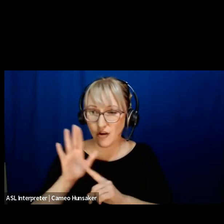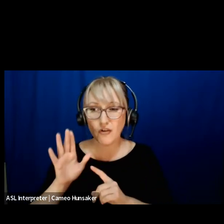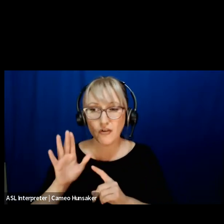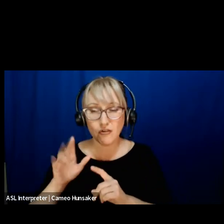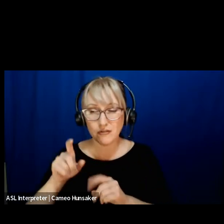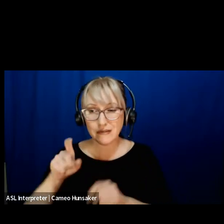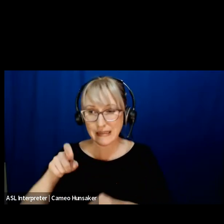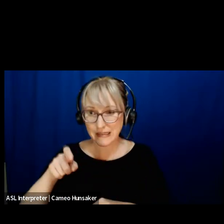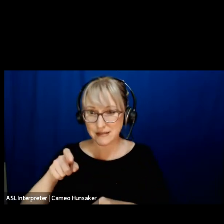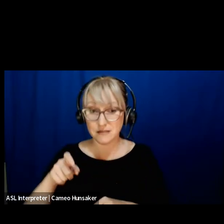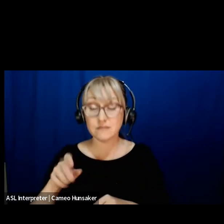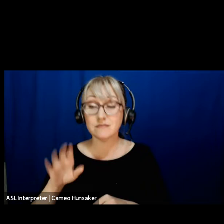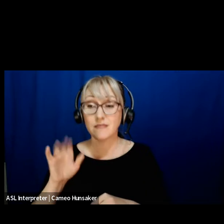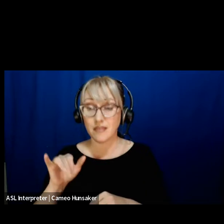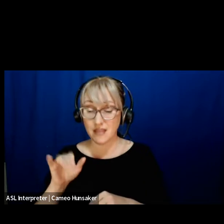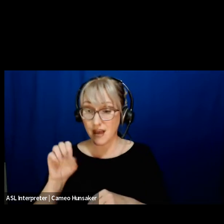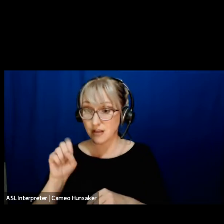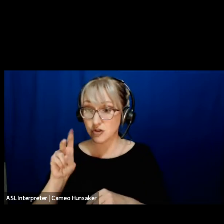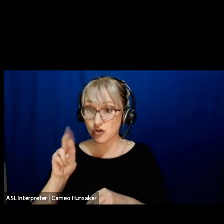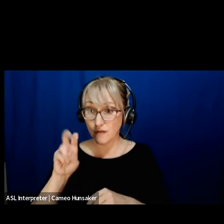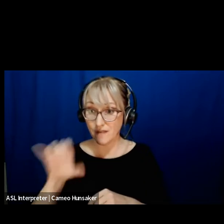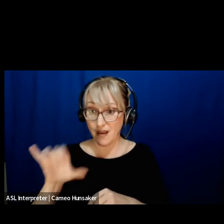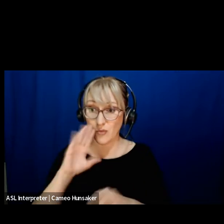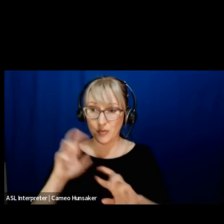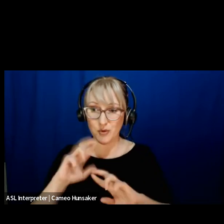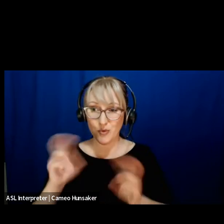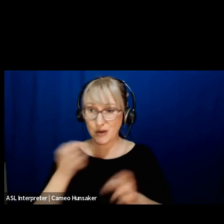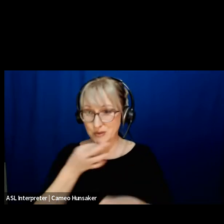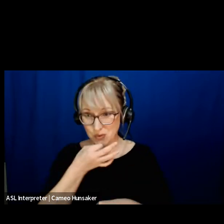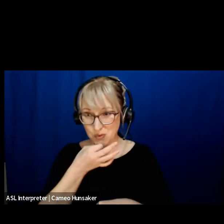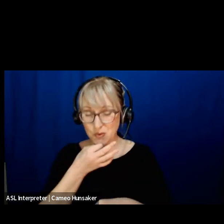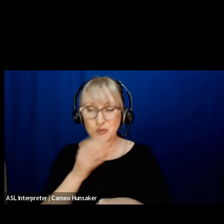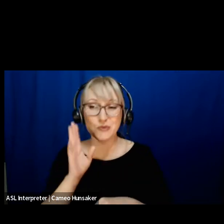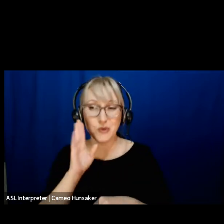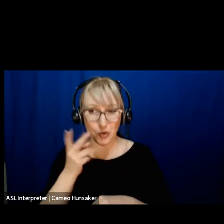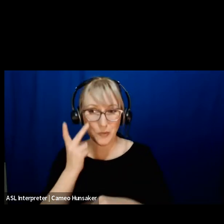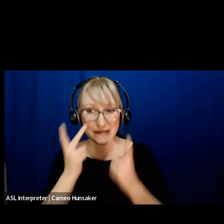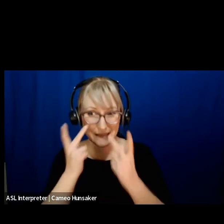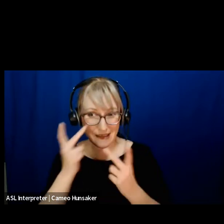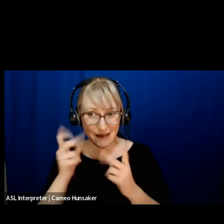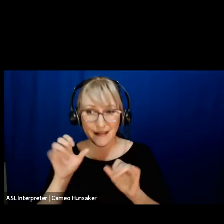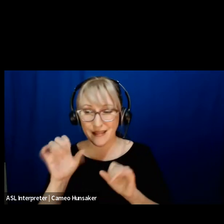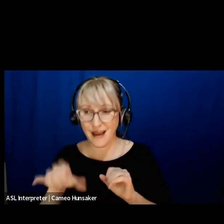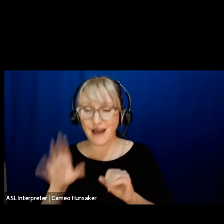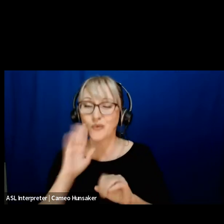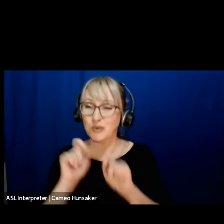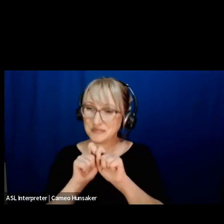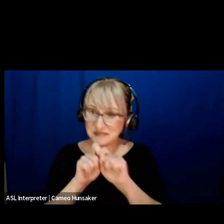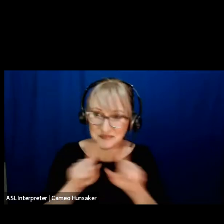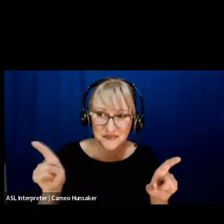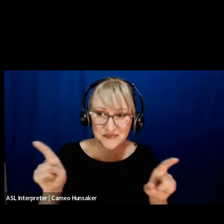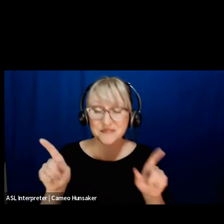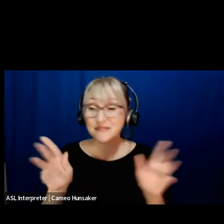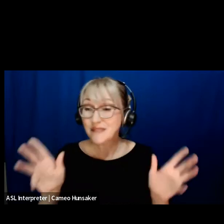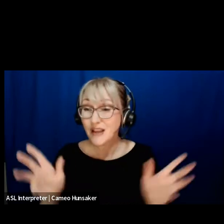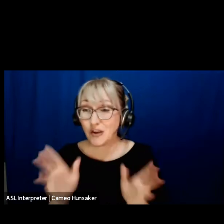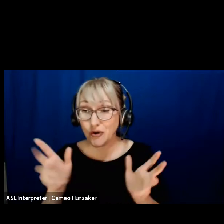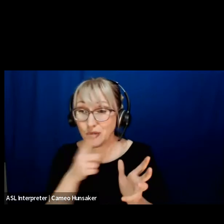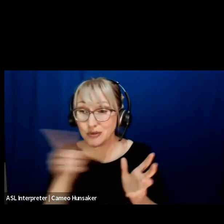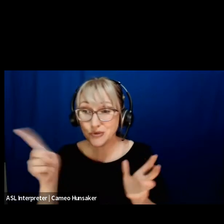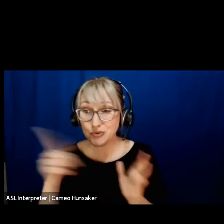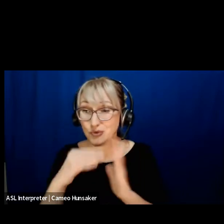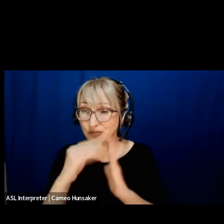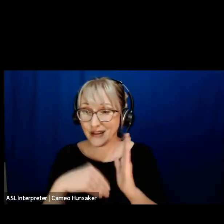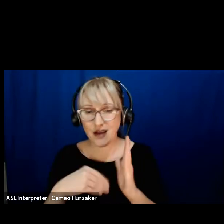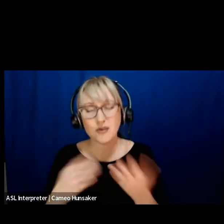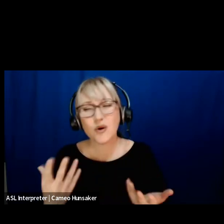that survey is going to come out pretty soon, and you'll be hearing about that, and we'll be sending it to you and encourage you to fill it out because, we